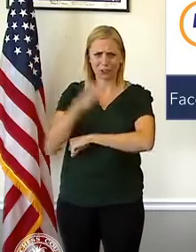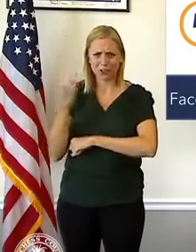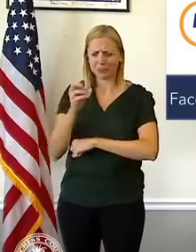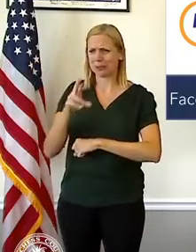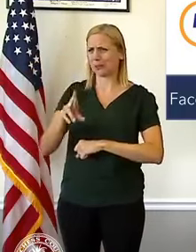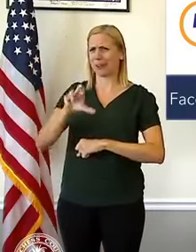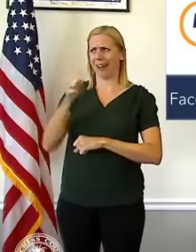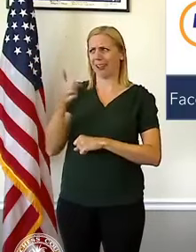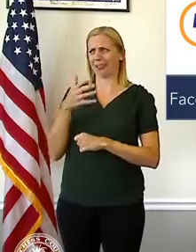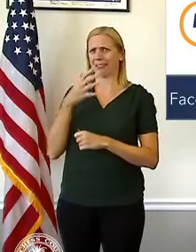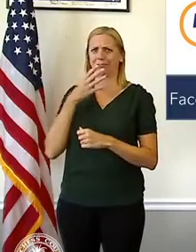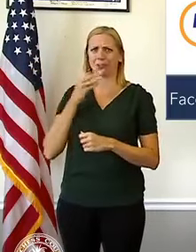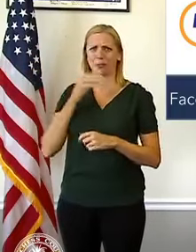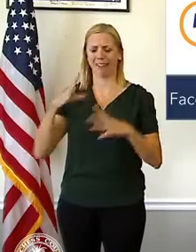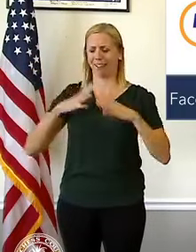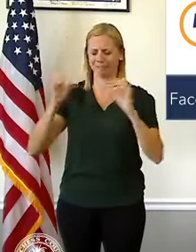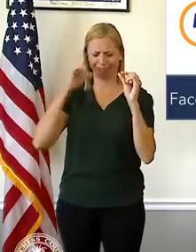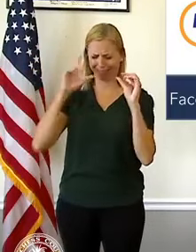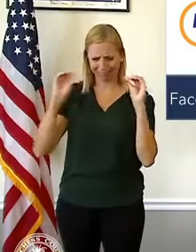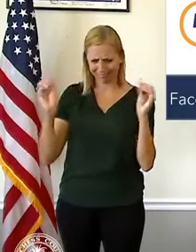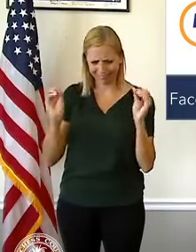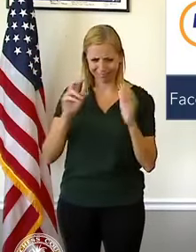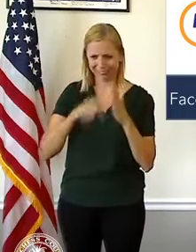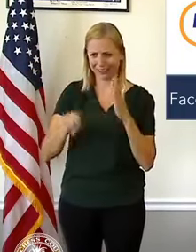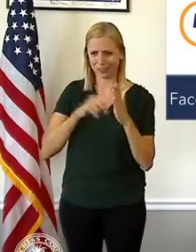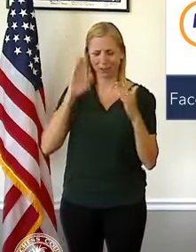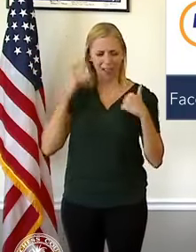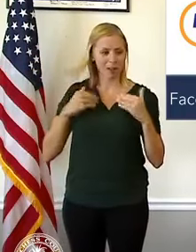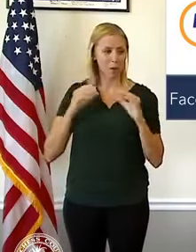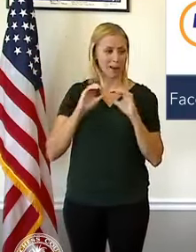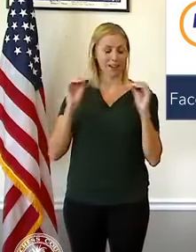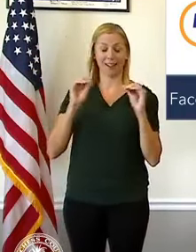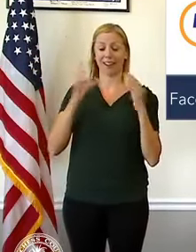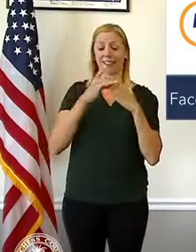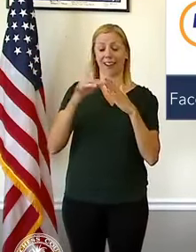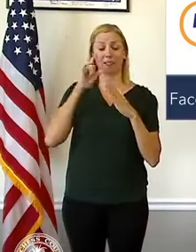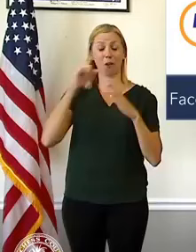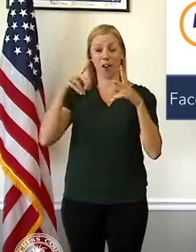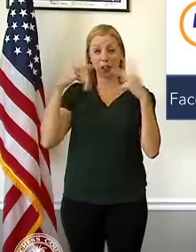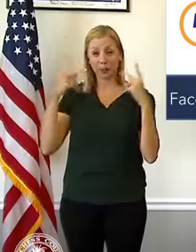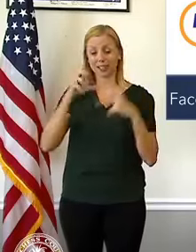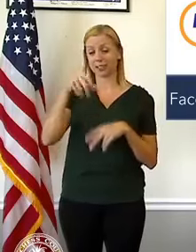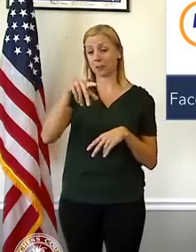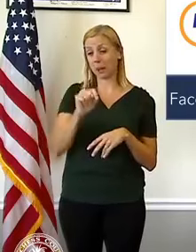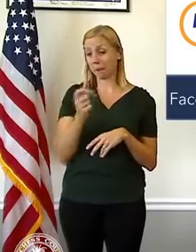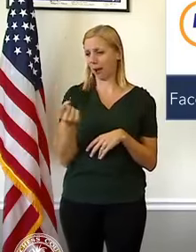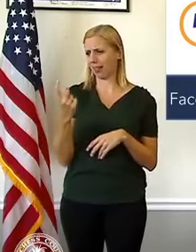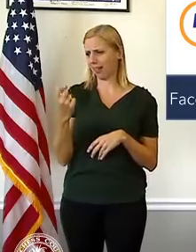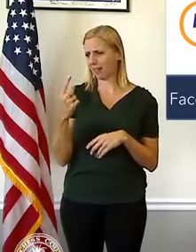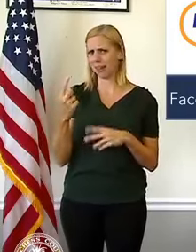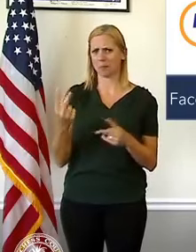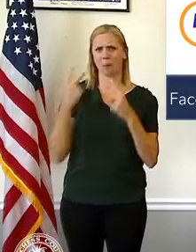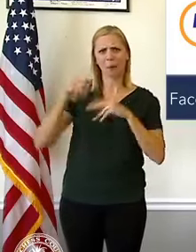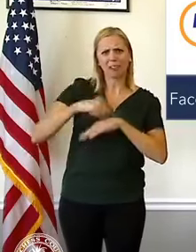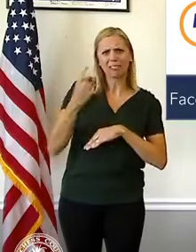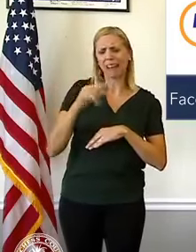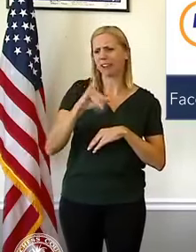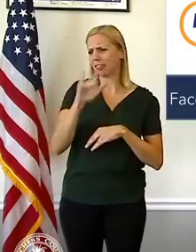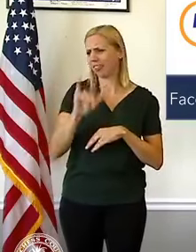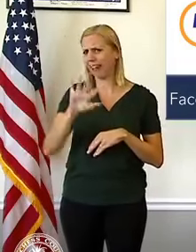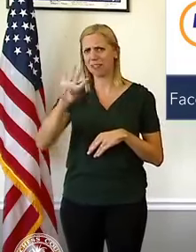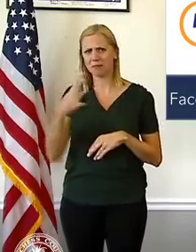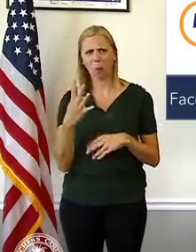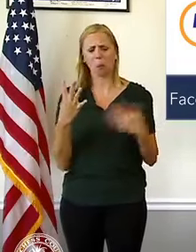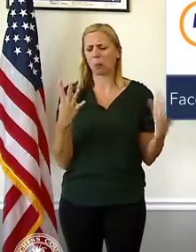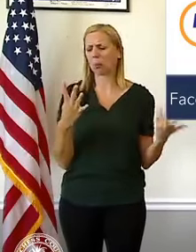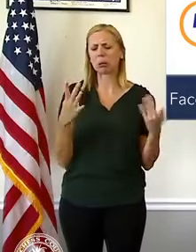in all seriousness, no guidance on Halloween, and that's what we would expect. Just as we would for September 11th and for Memorial Day and for 4th of July, we expect